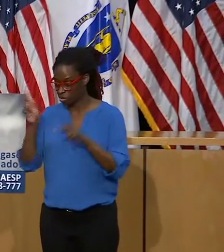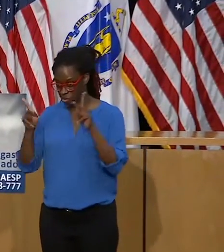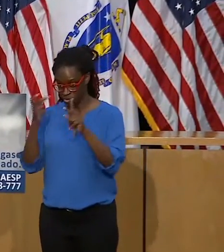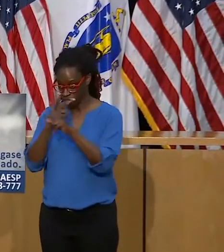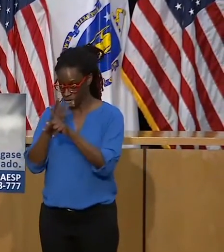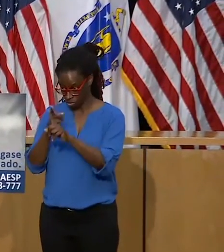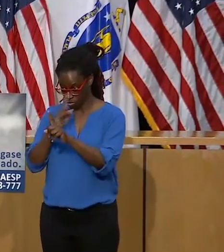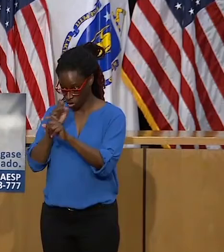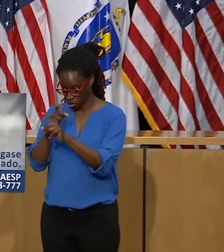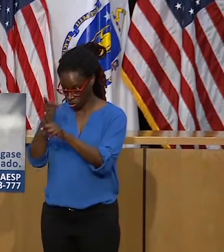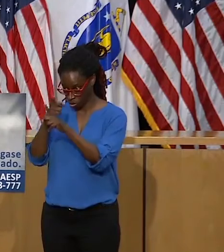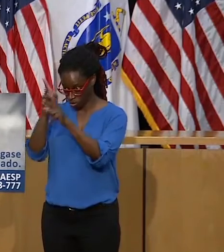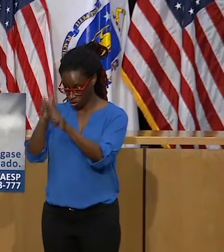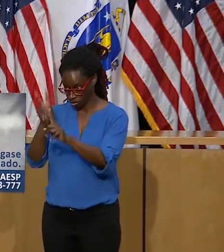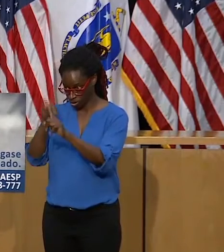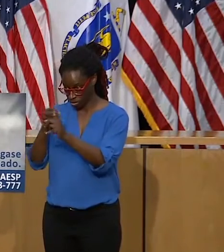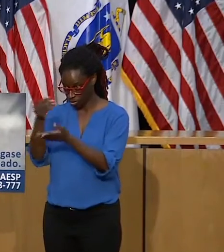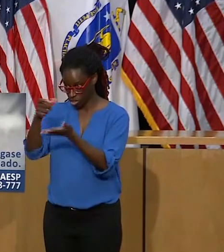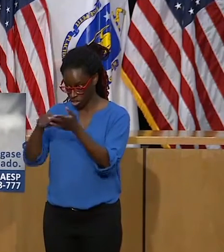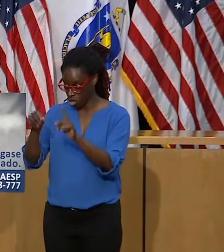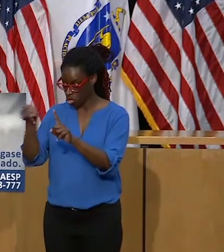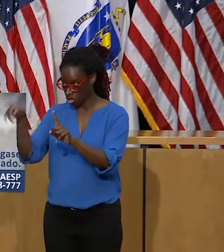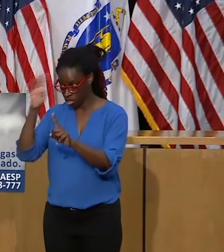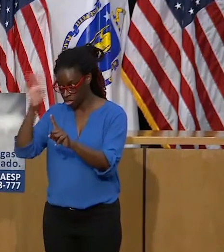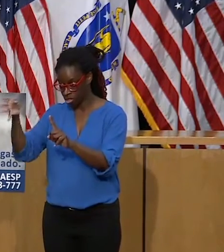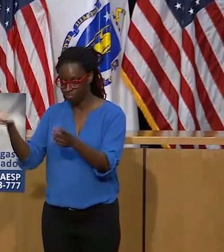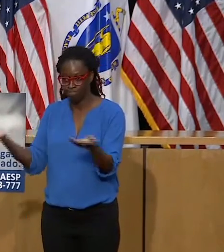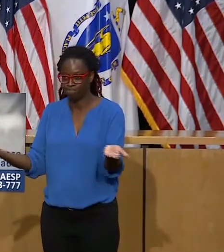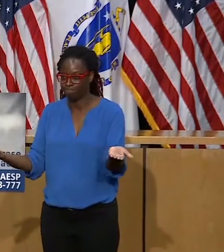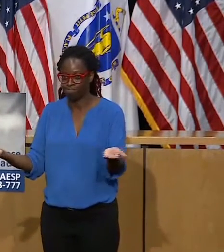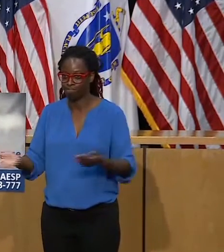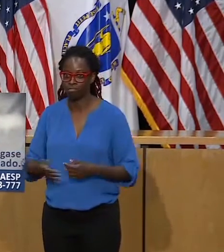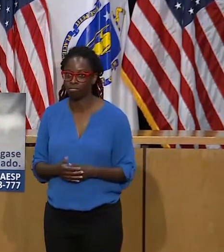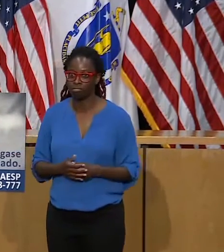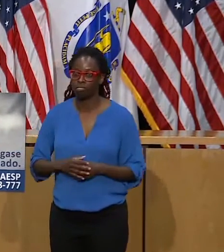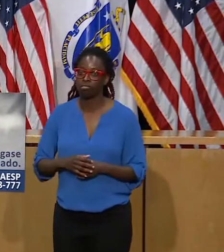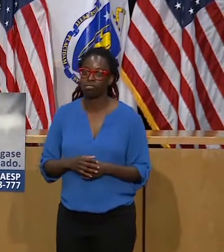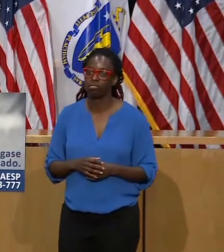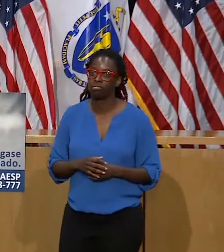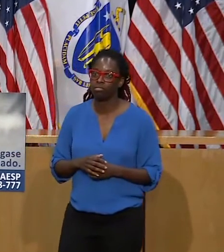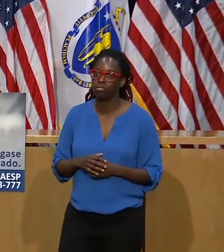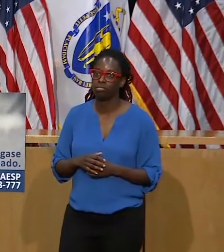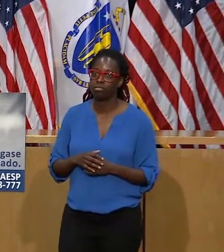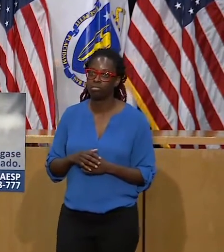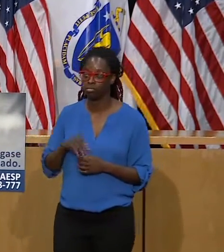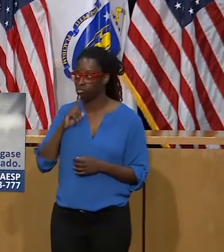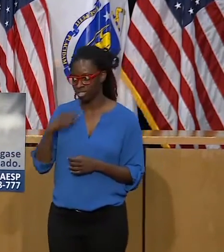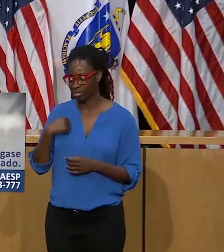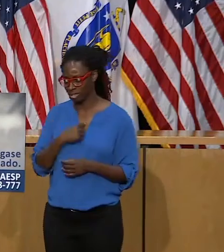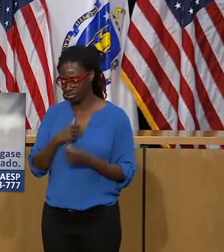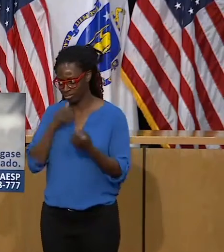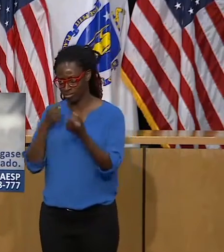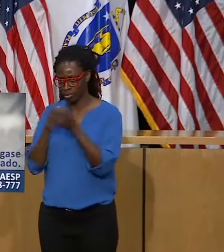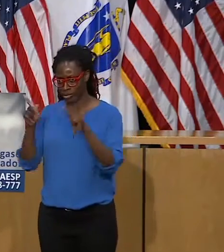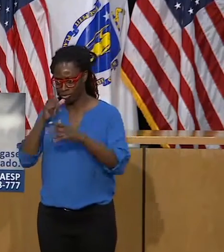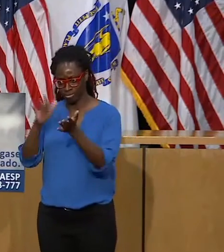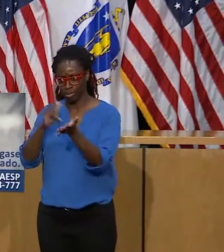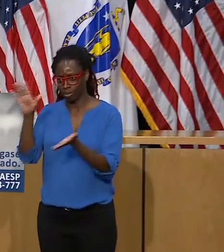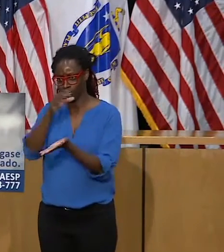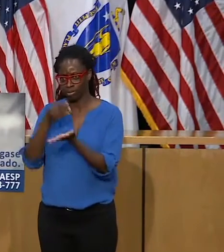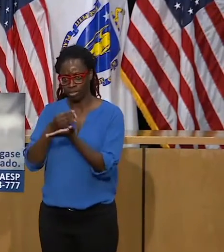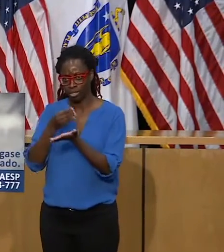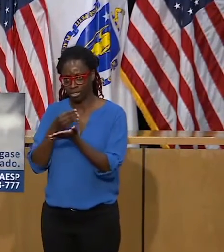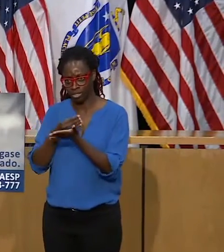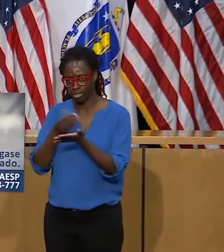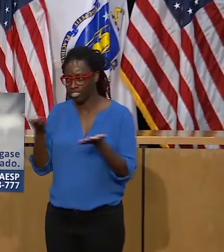they say they are. And when you're dealing with people who are as sophisticated as these people are, that can often be complicated,